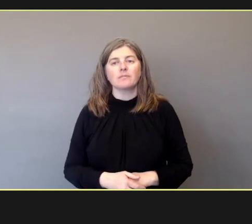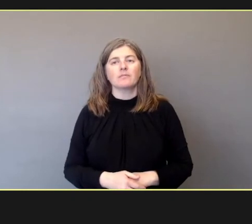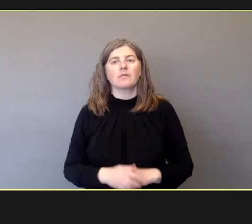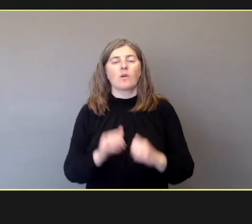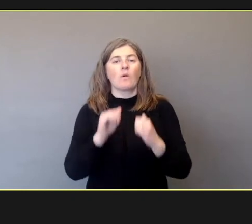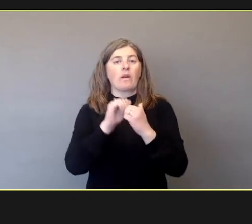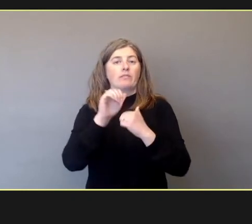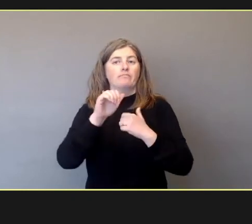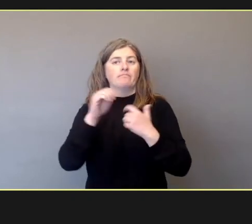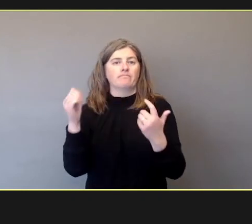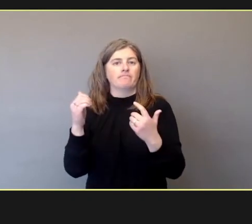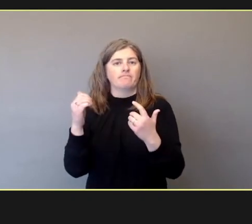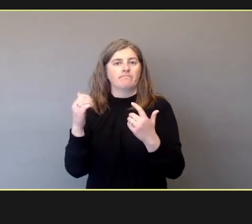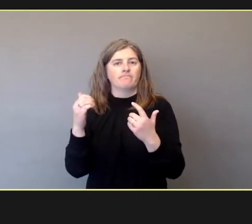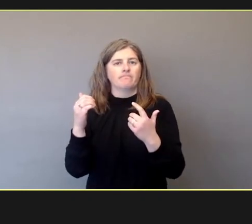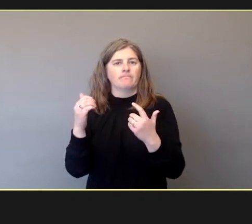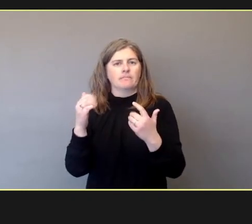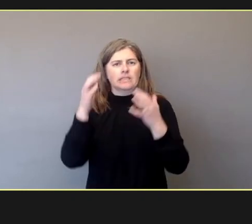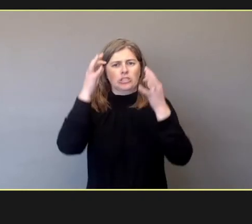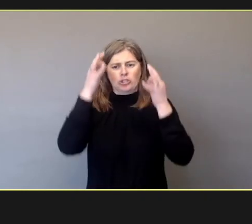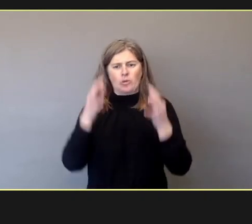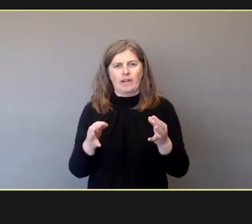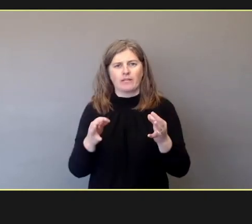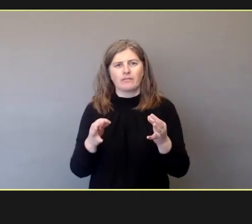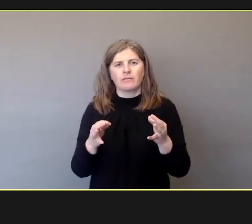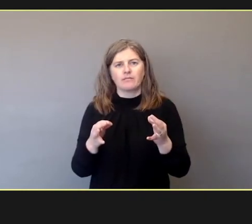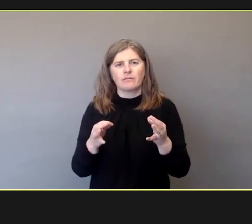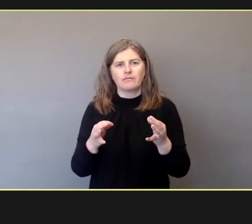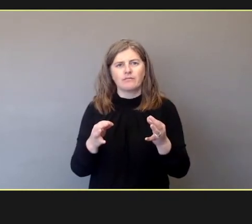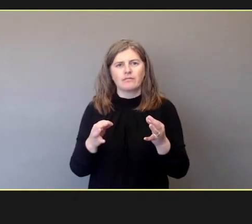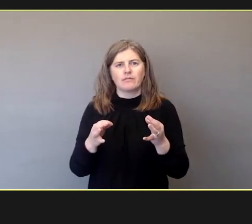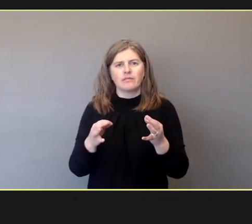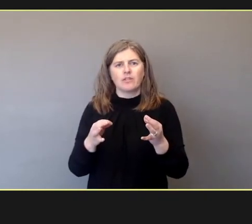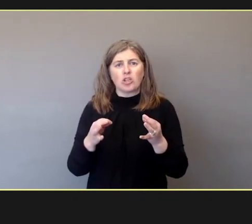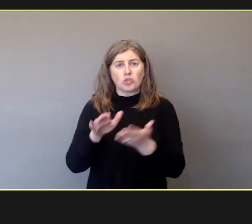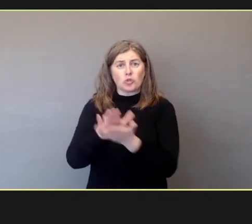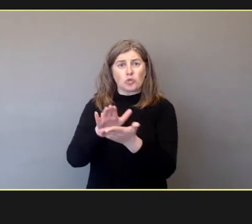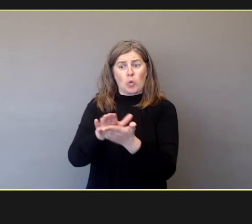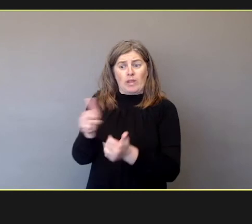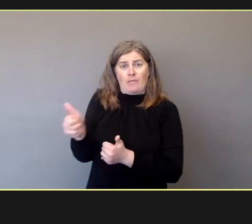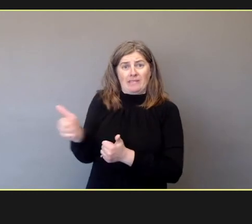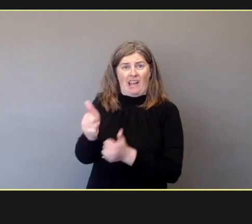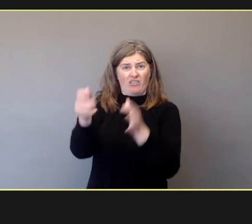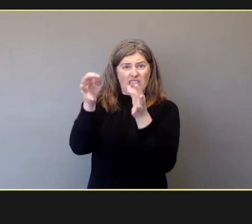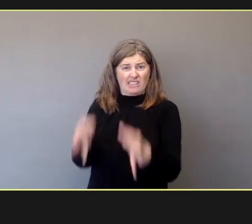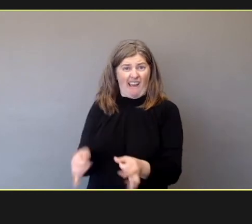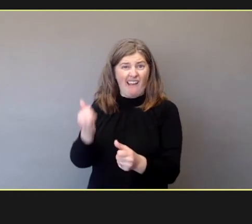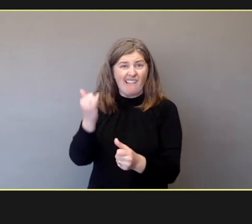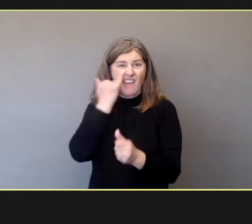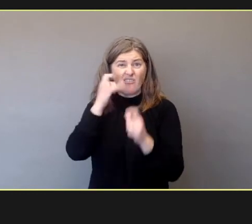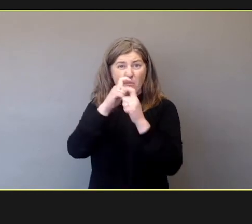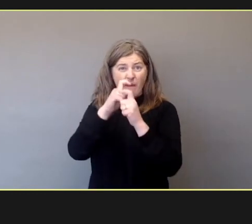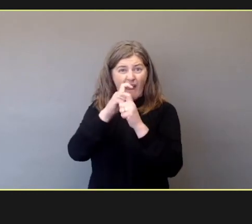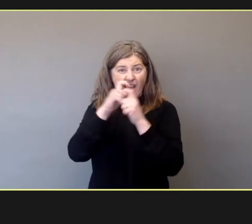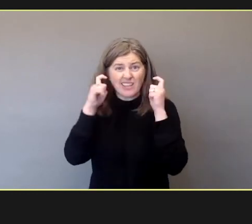the burden of determining a mask mandate for schools now shifted to local school governing